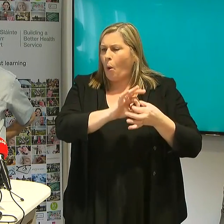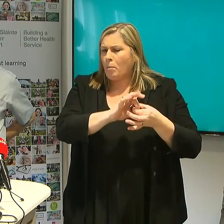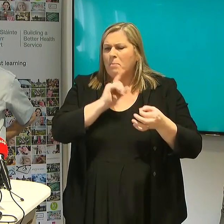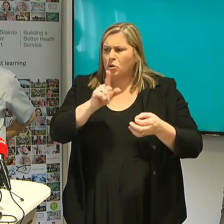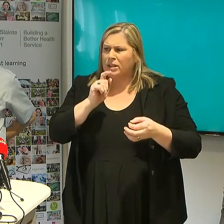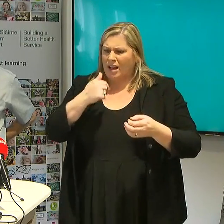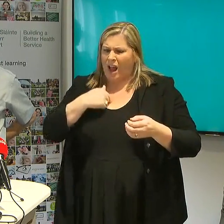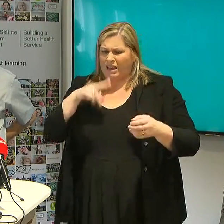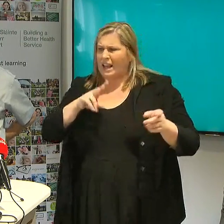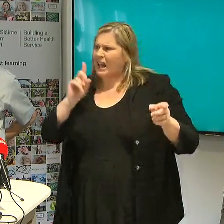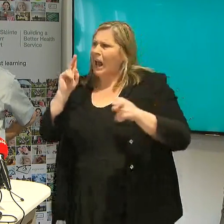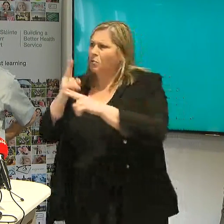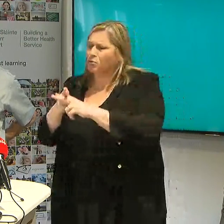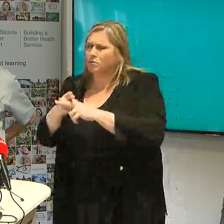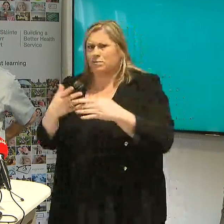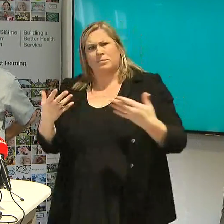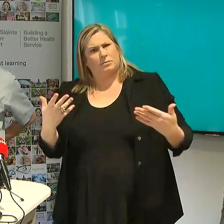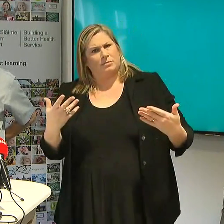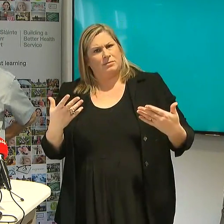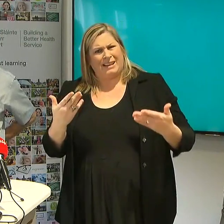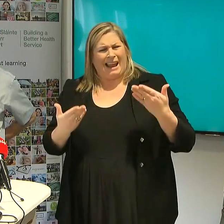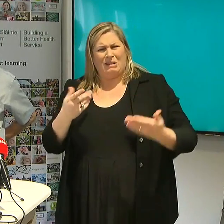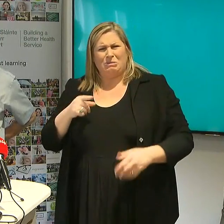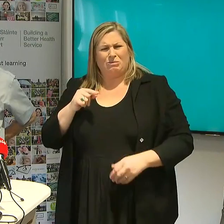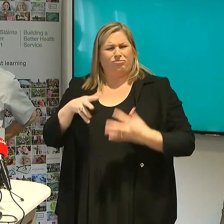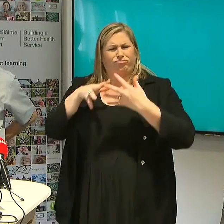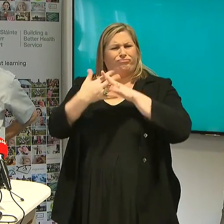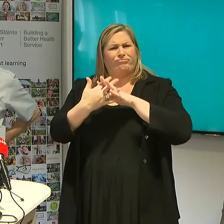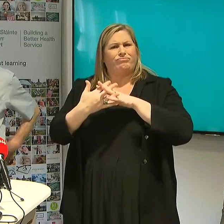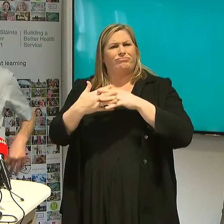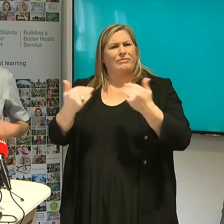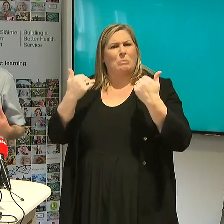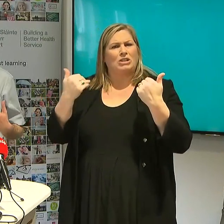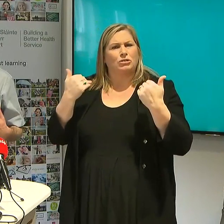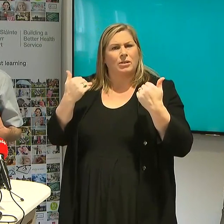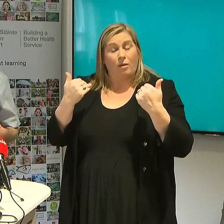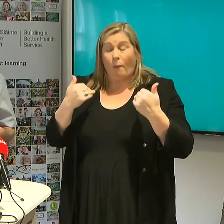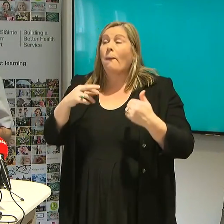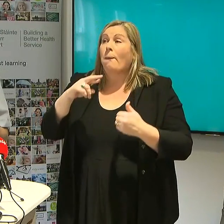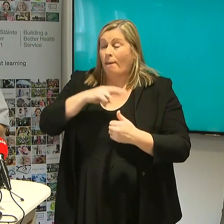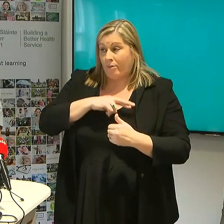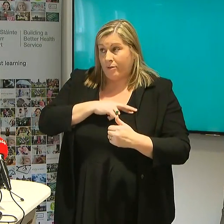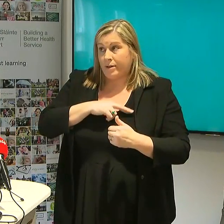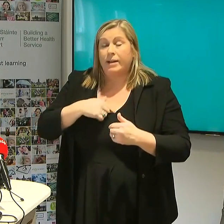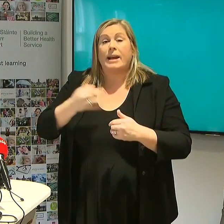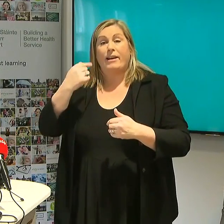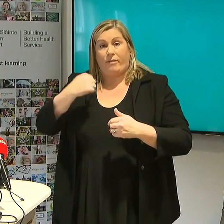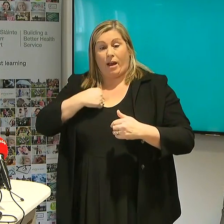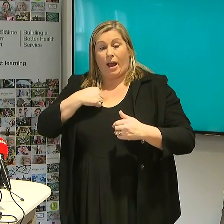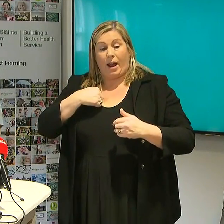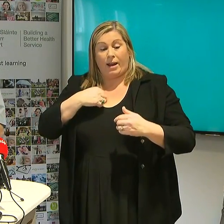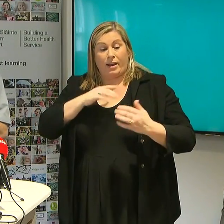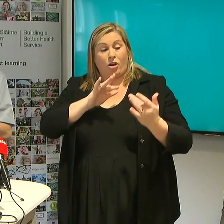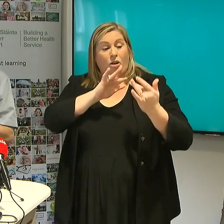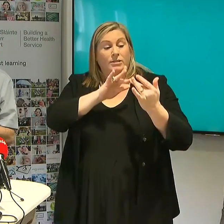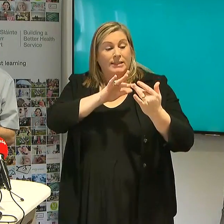my normal life? That was one of the really good questions that we had. So the thinking here is that if I am a contact,